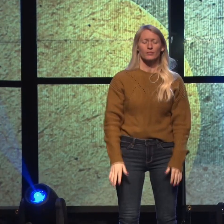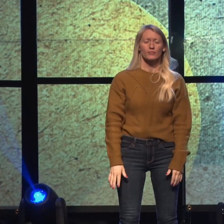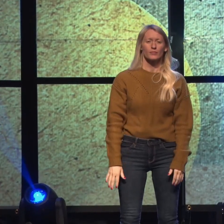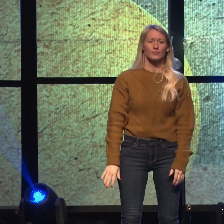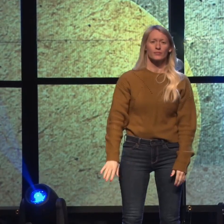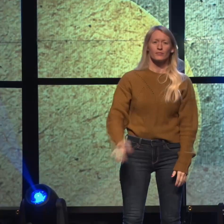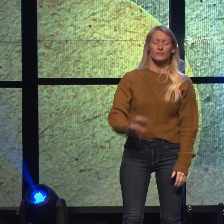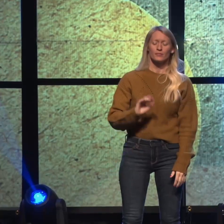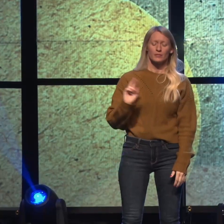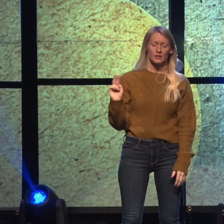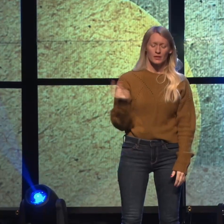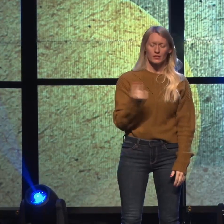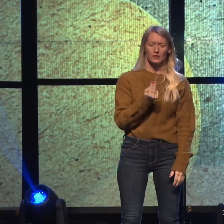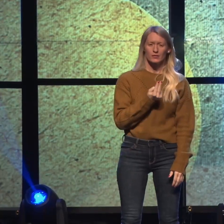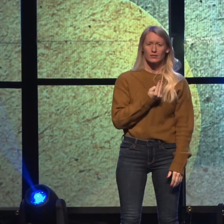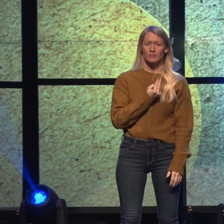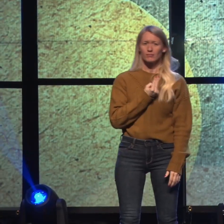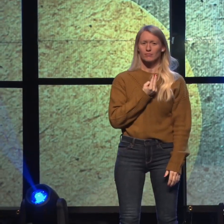of us,